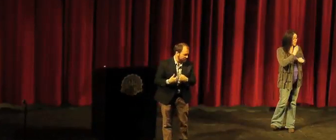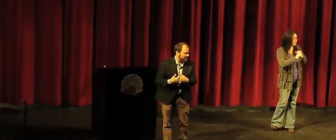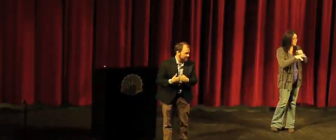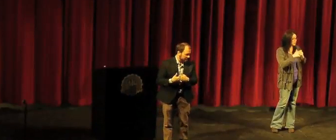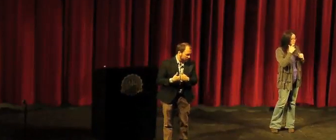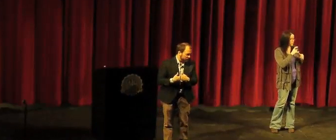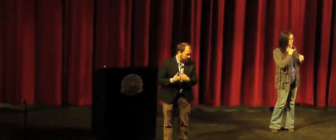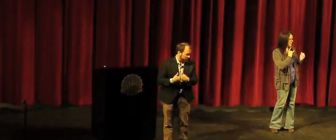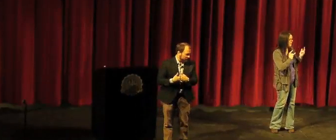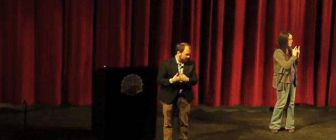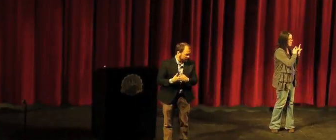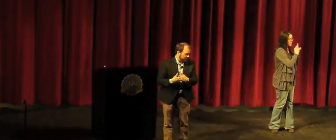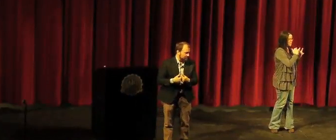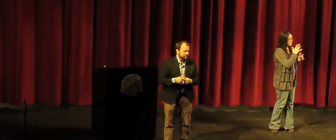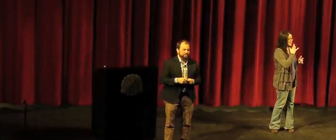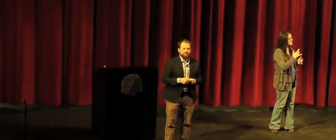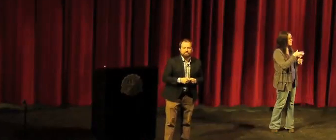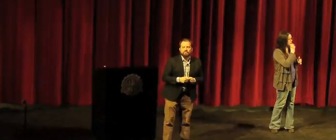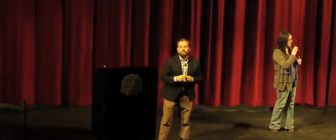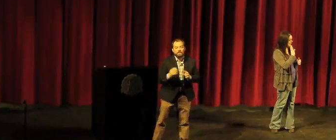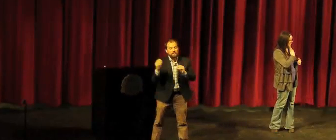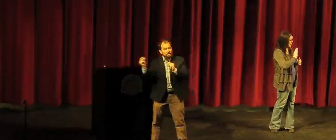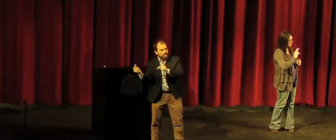they are drinking Michelob Ultra. Yeah?